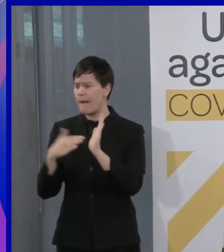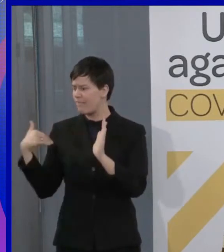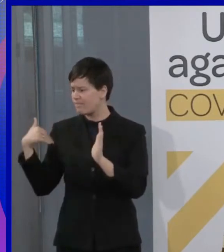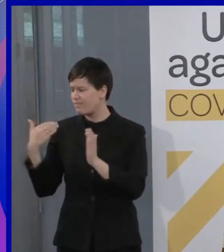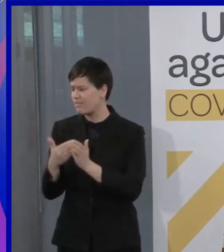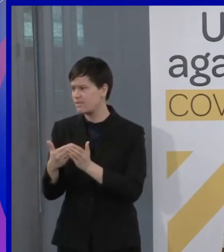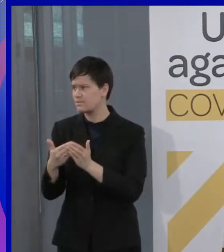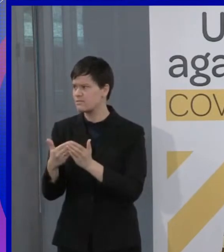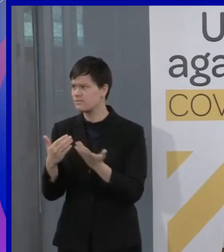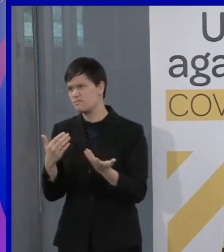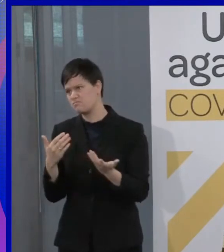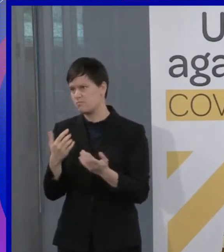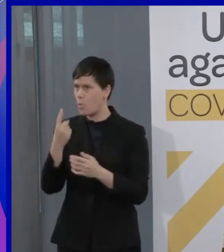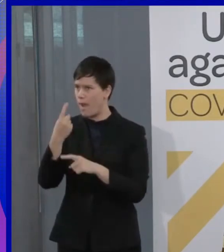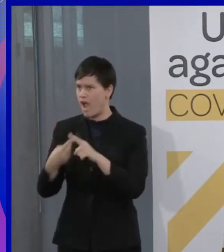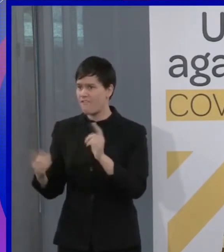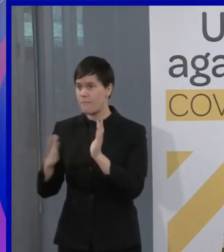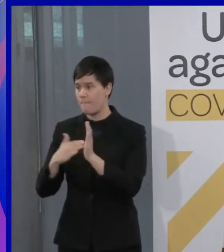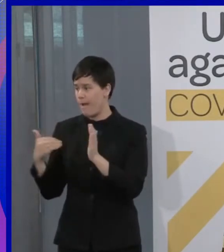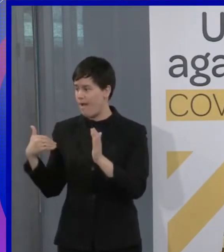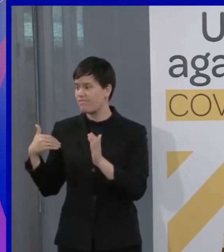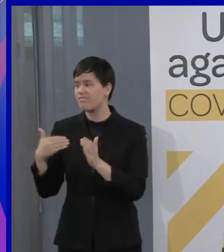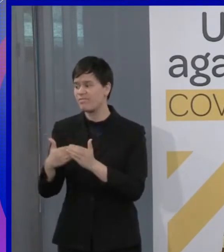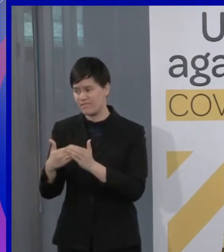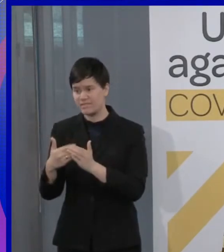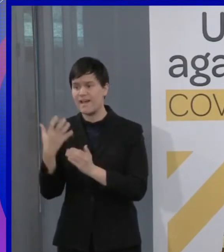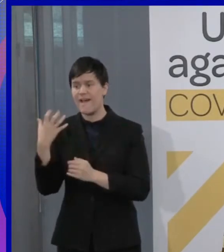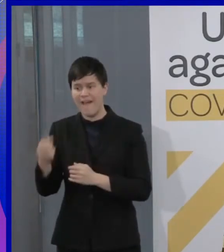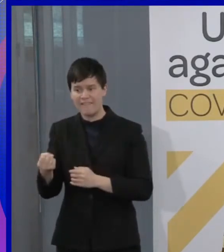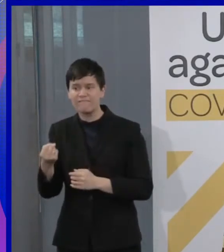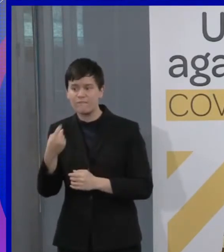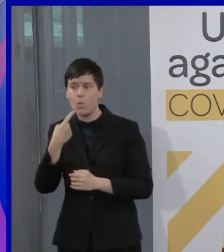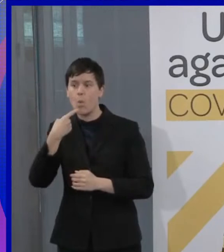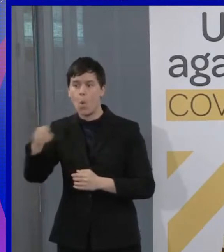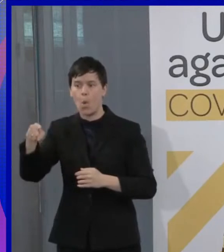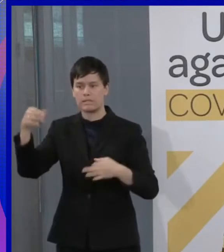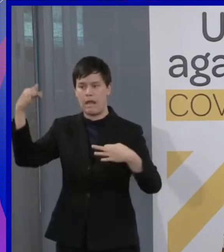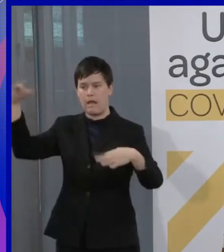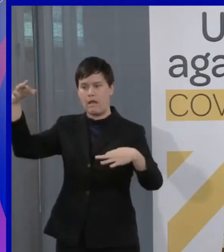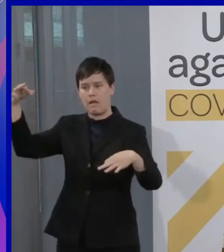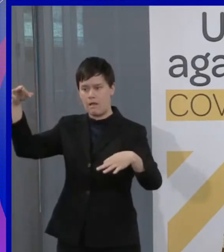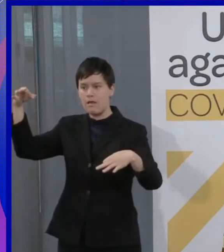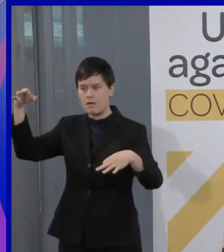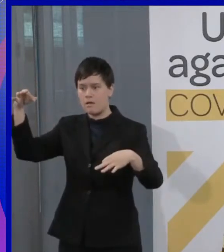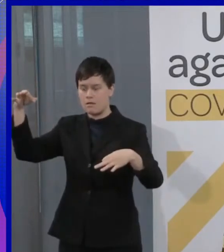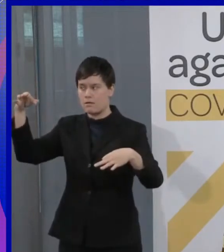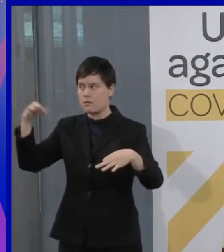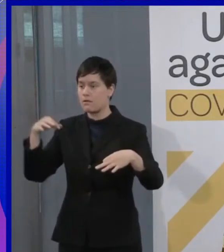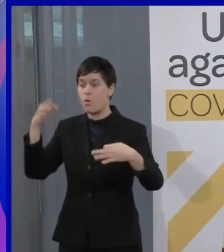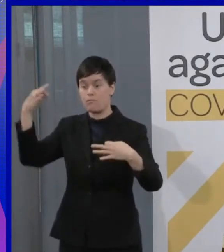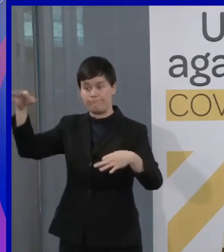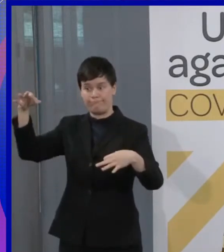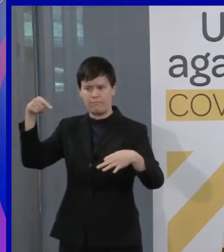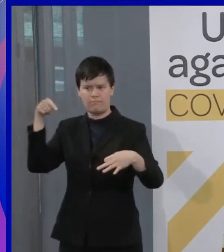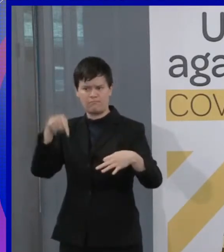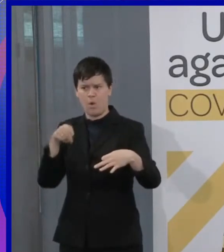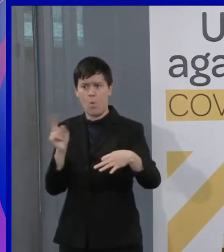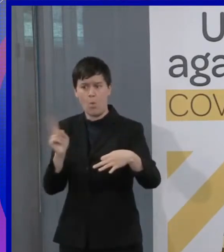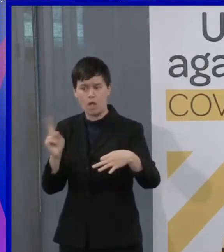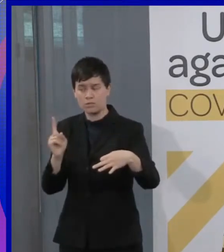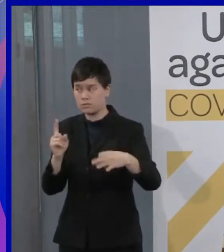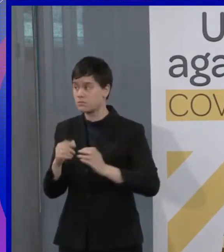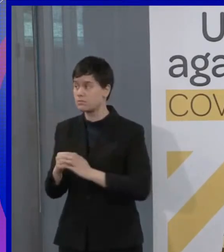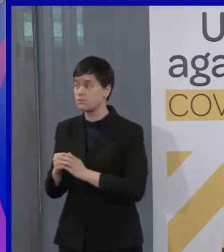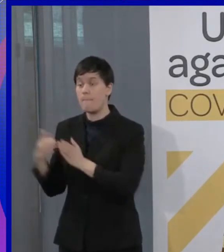5 or 6 weeks, where there's been that specific order in place which has been preventing crew from disembarking vessels